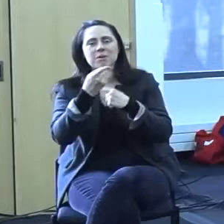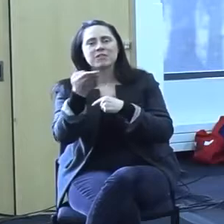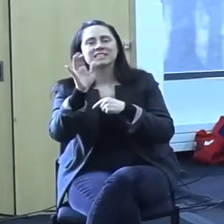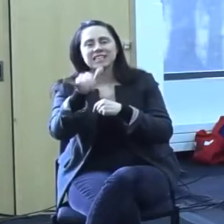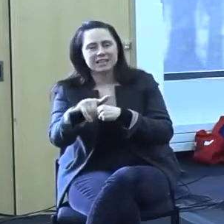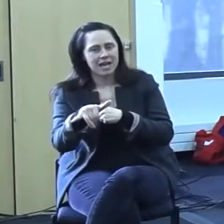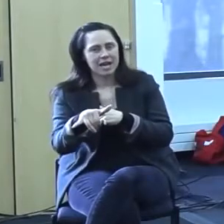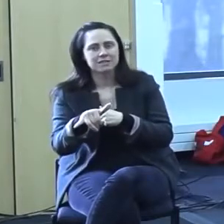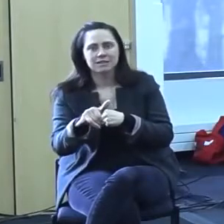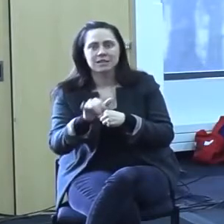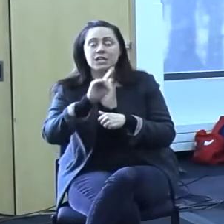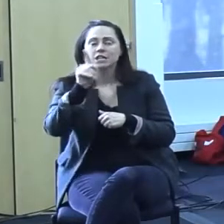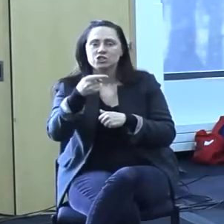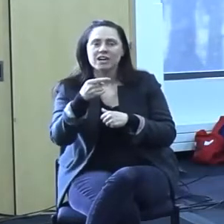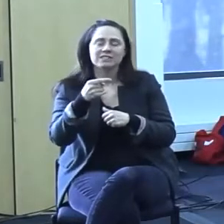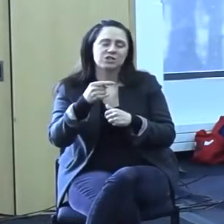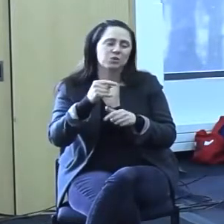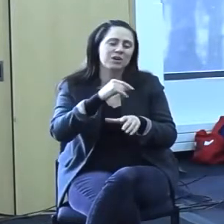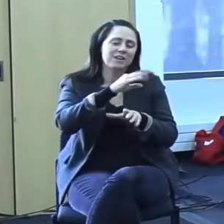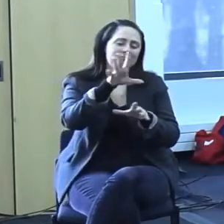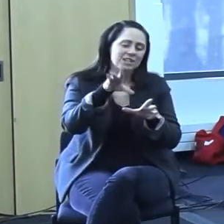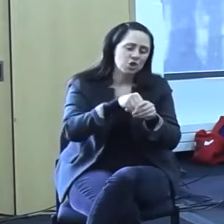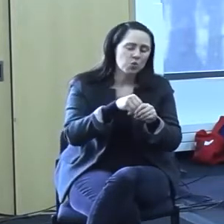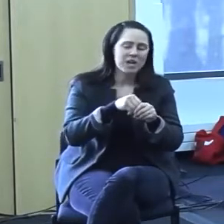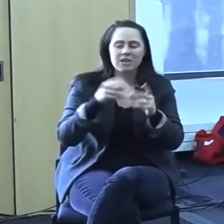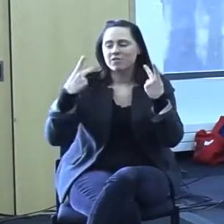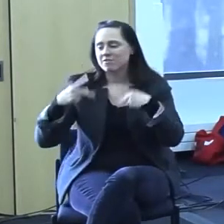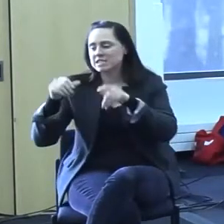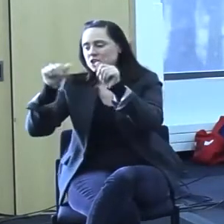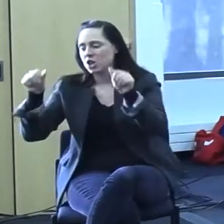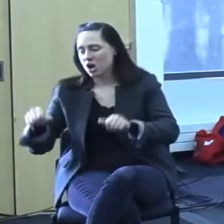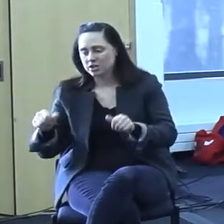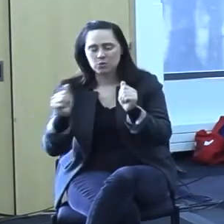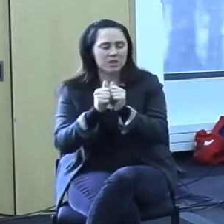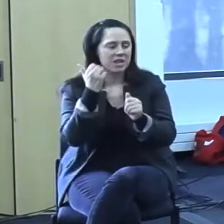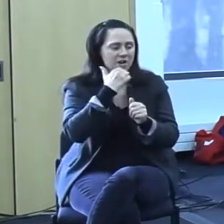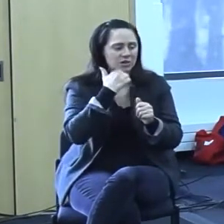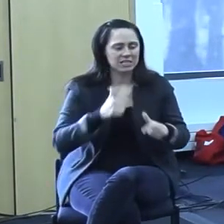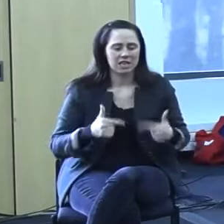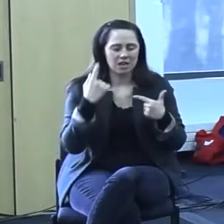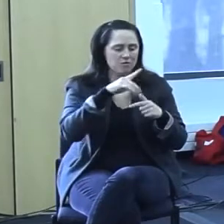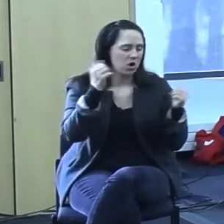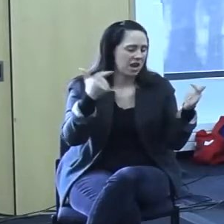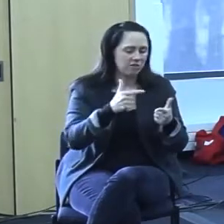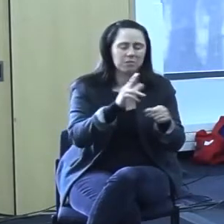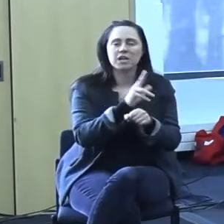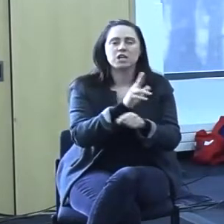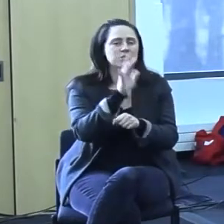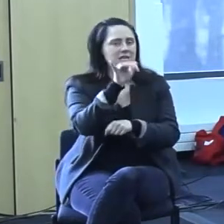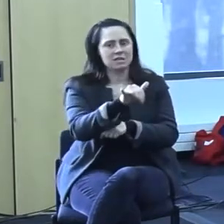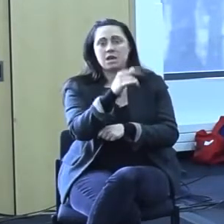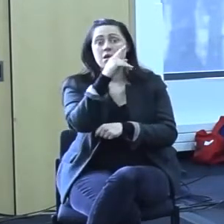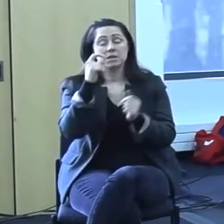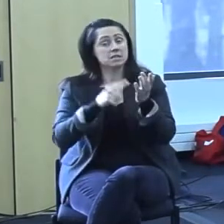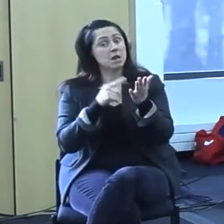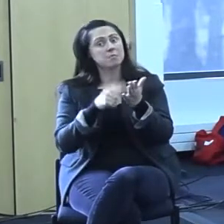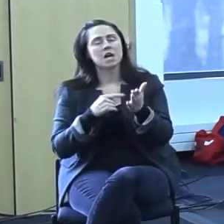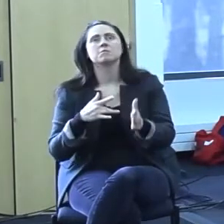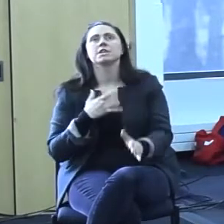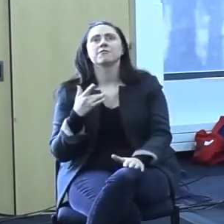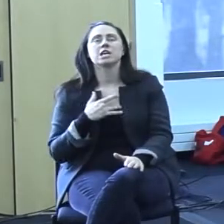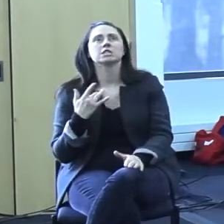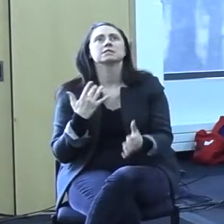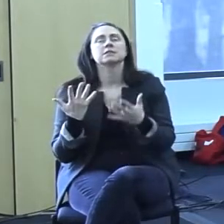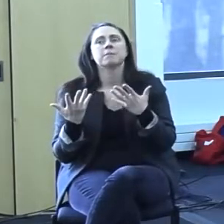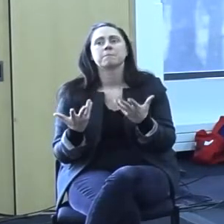just interweave the physical architecture into the everyday life of everybody using it, because sometimes it